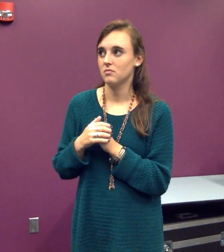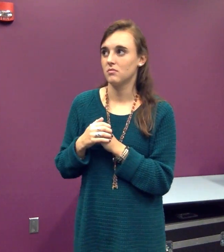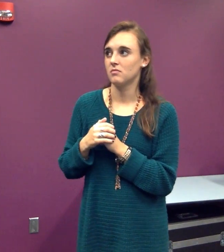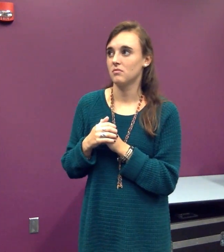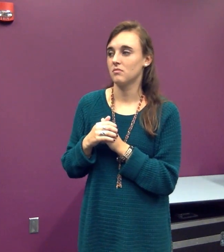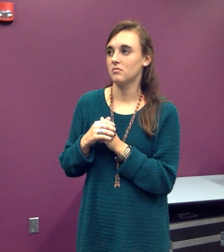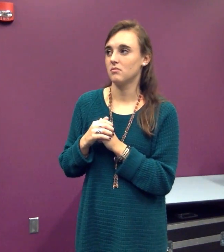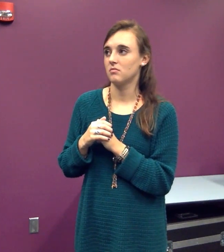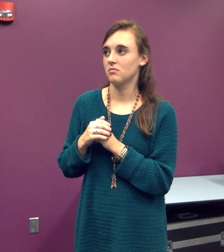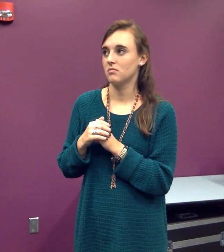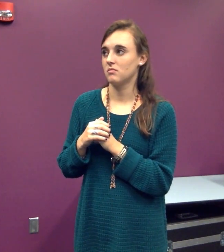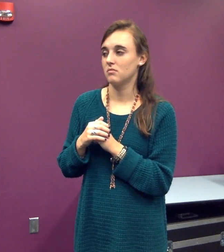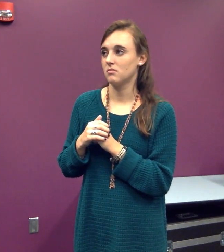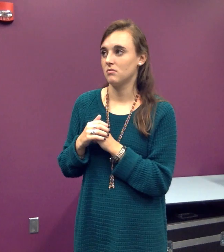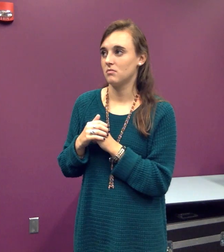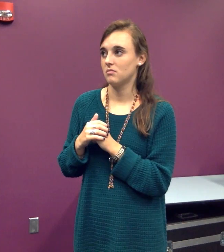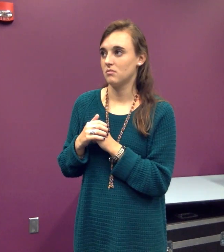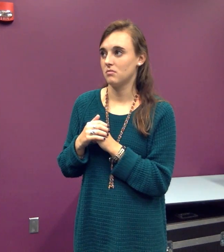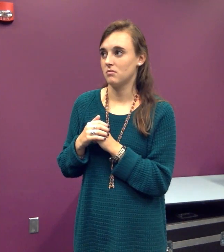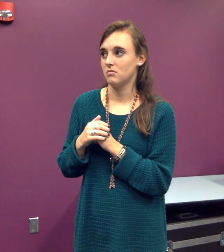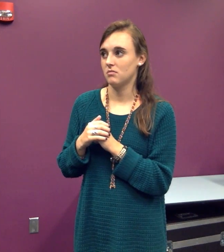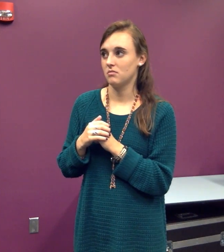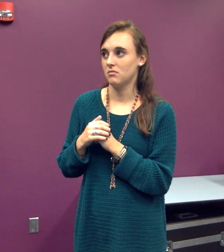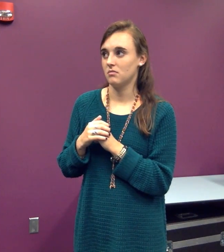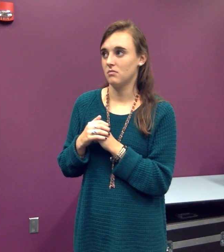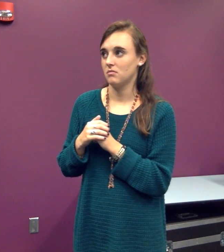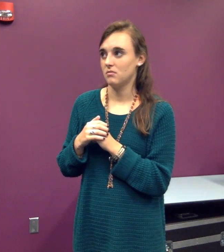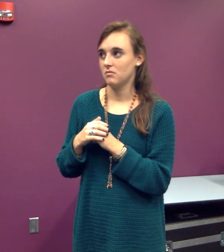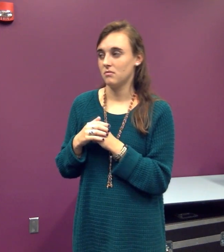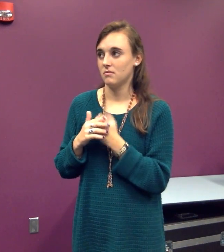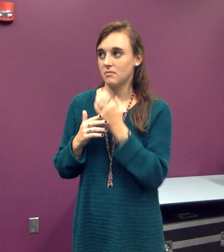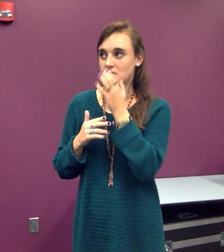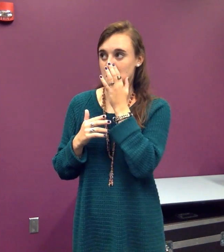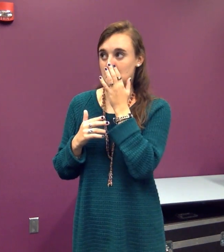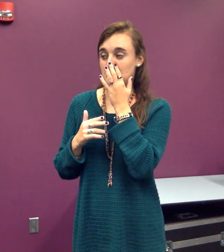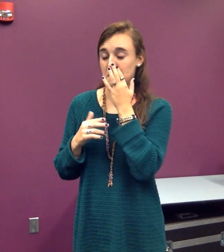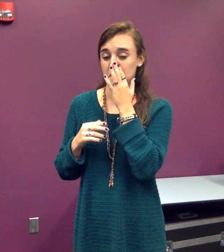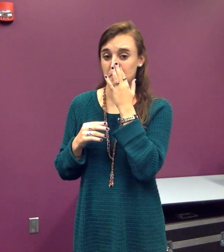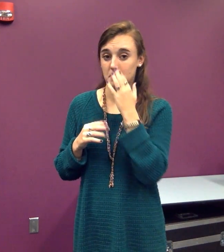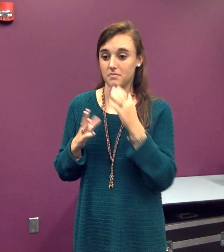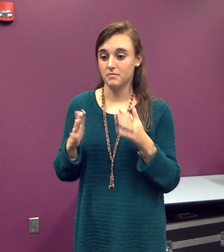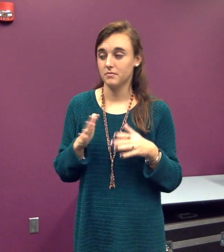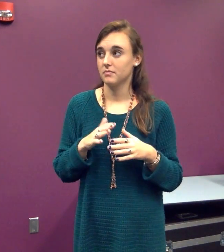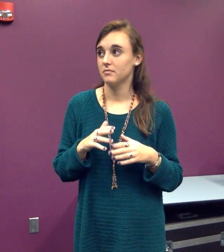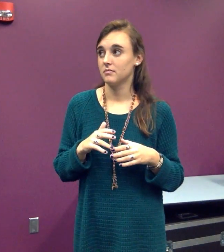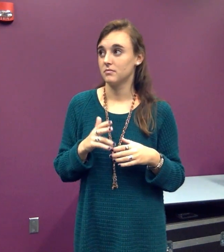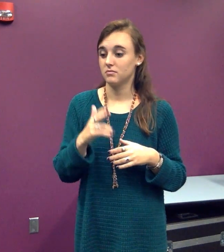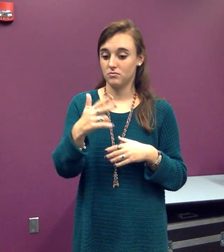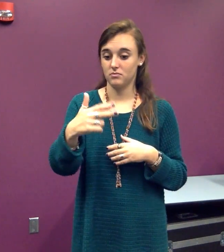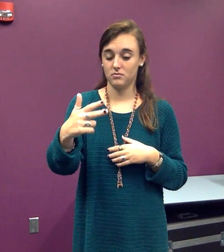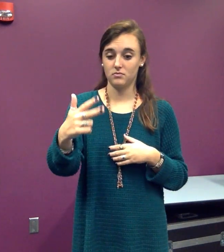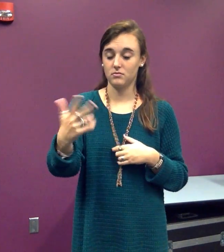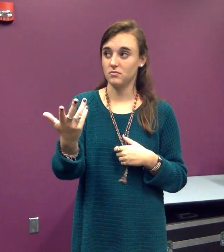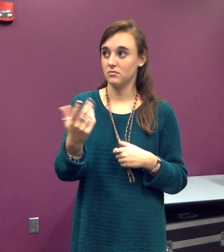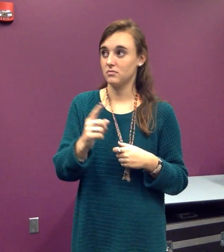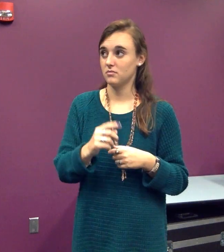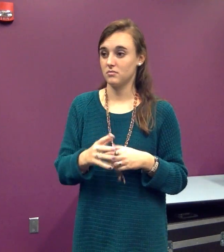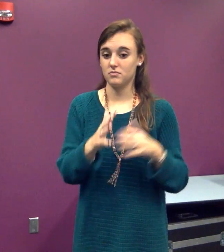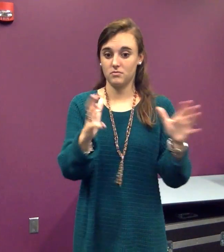We're upstairs outside the front door where they park bicycles. And, well, where are we here? This is the